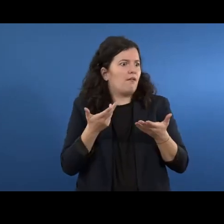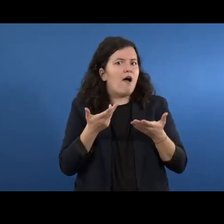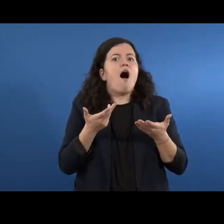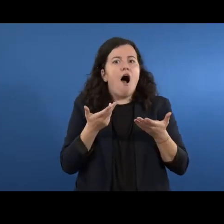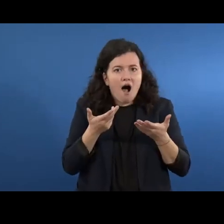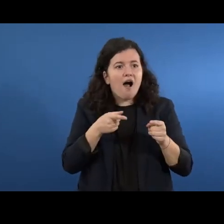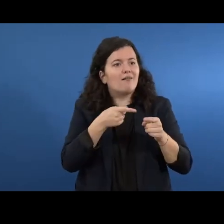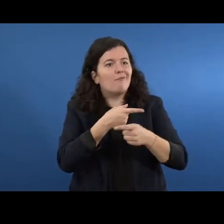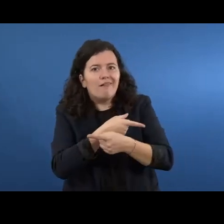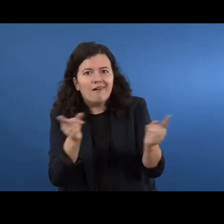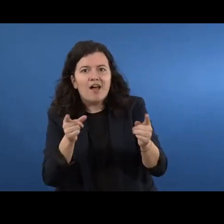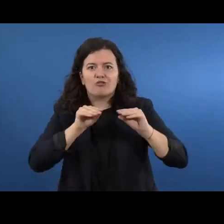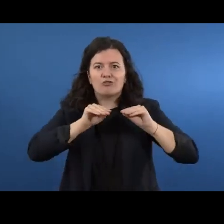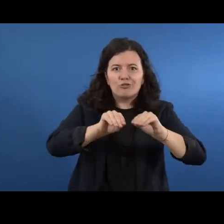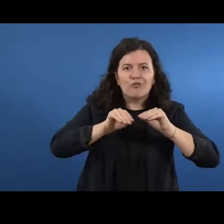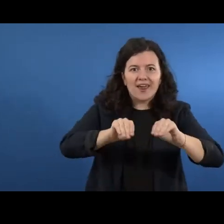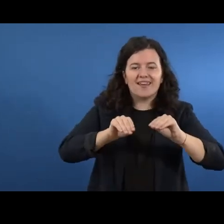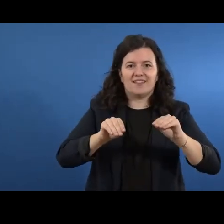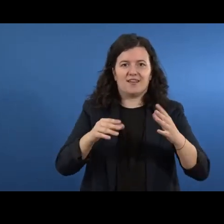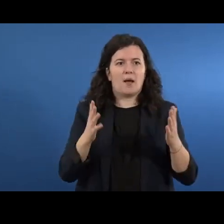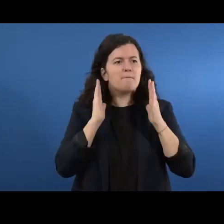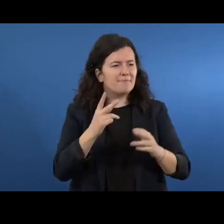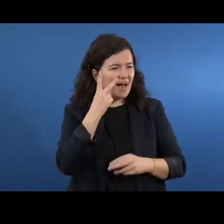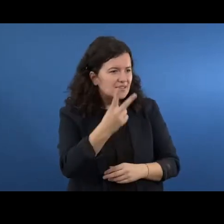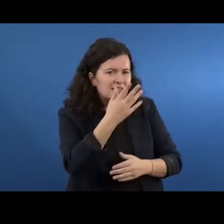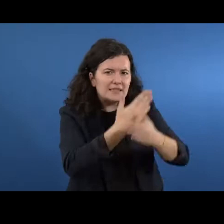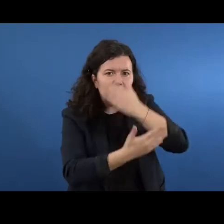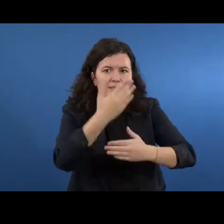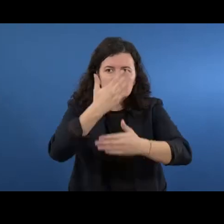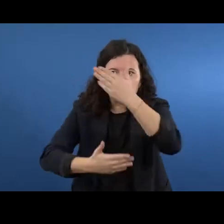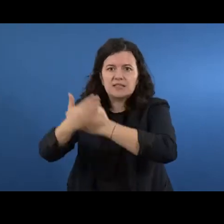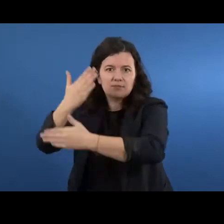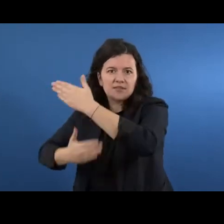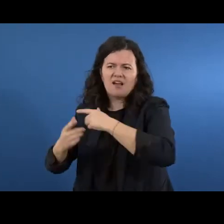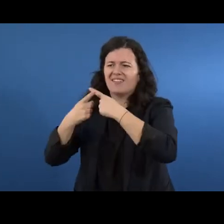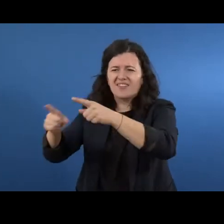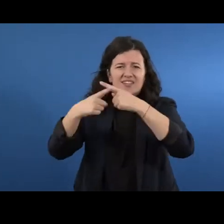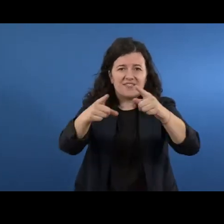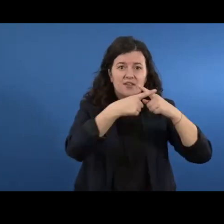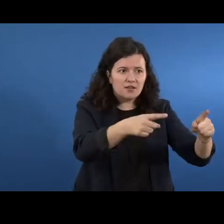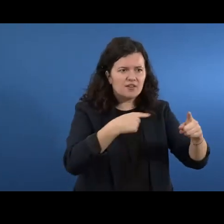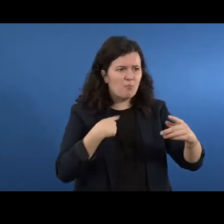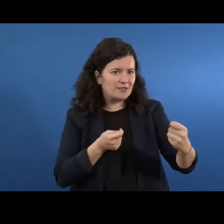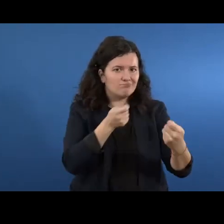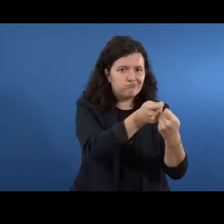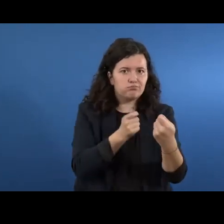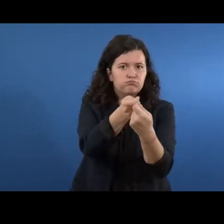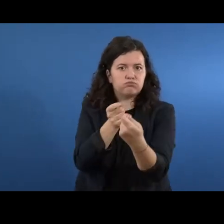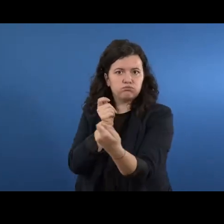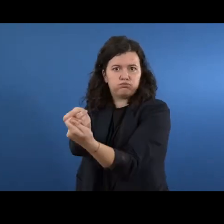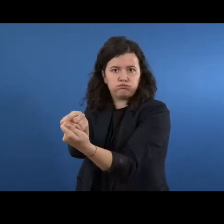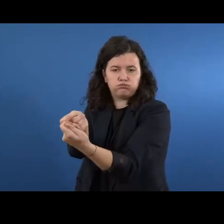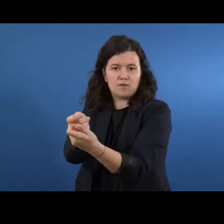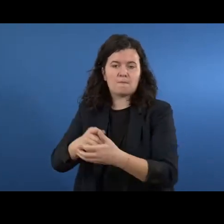with a range of different needs and abilities. And trainees with disabilities do face